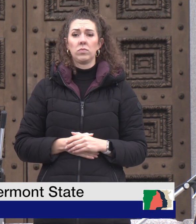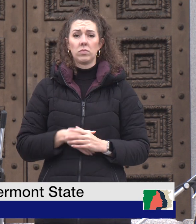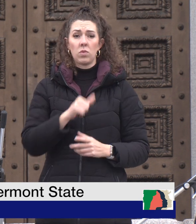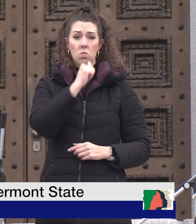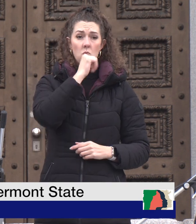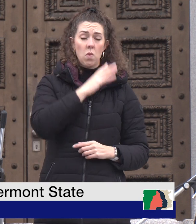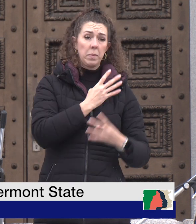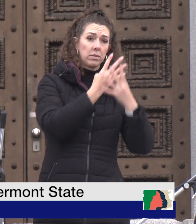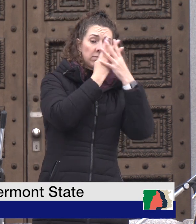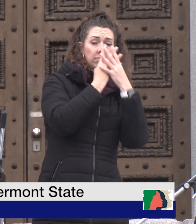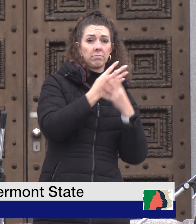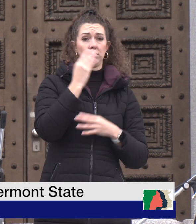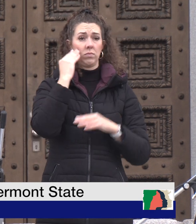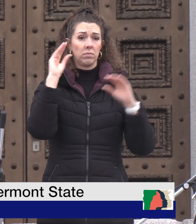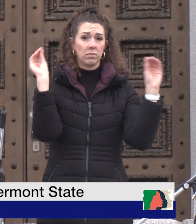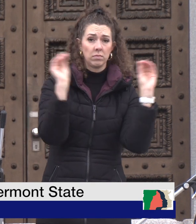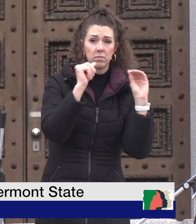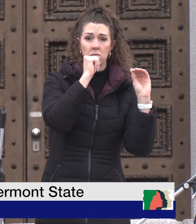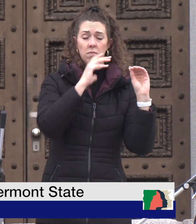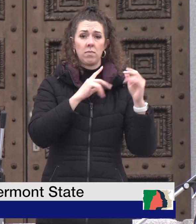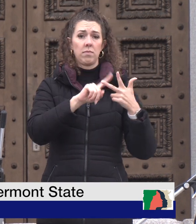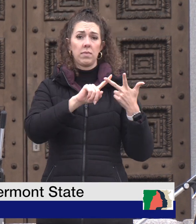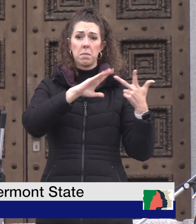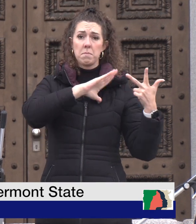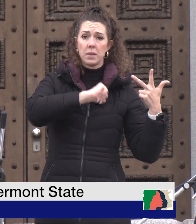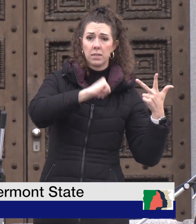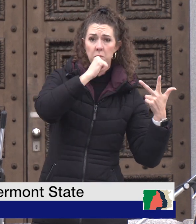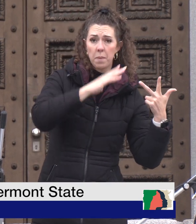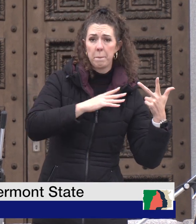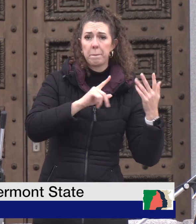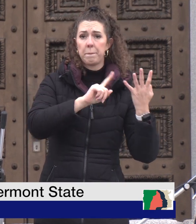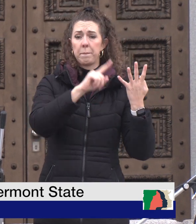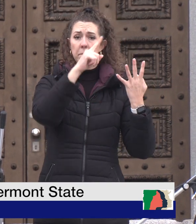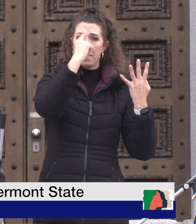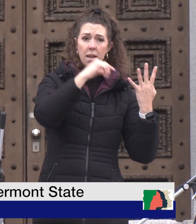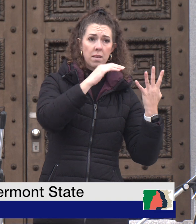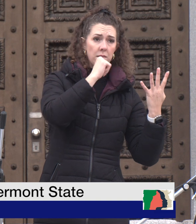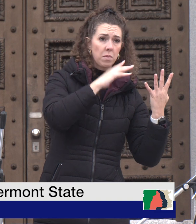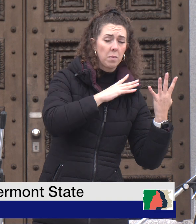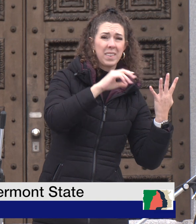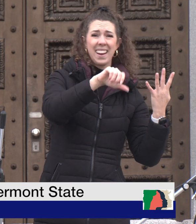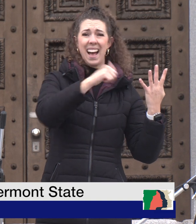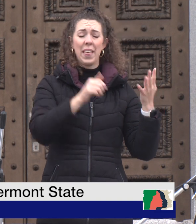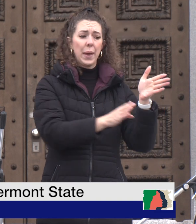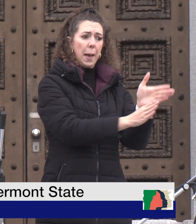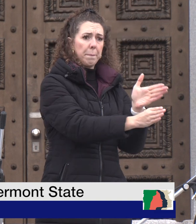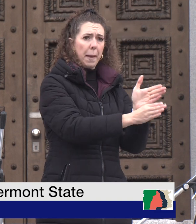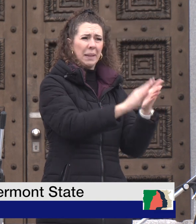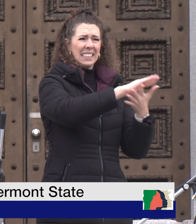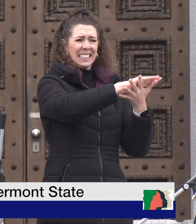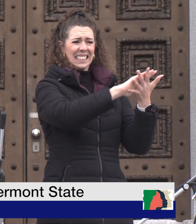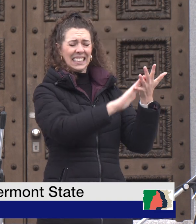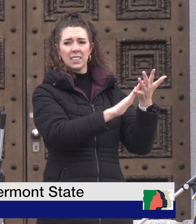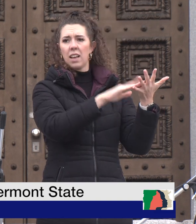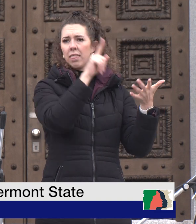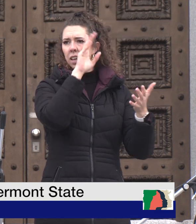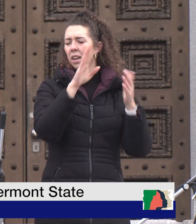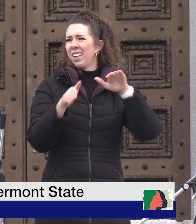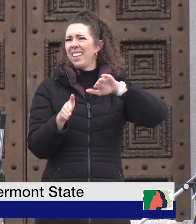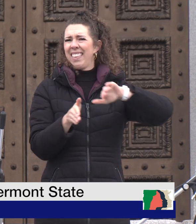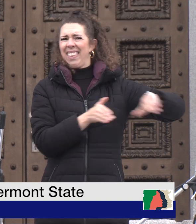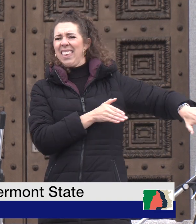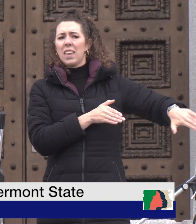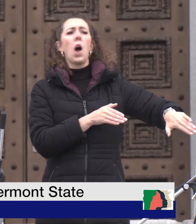women, unhoused women, Palestinian women, Black, and all other disenfranchised women should not be on the periphery of our